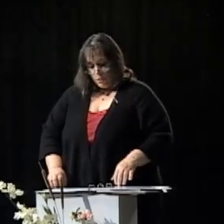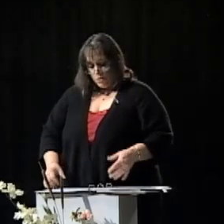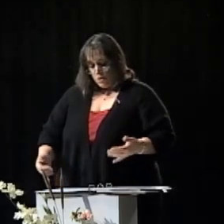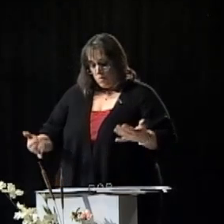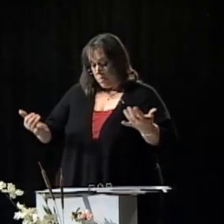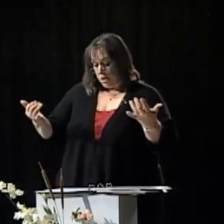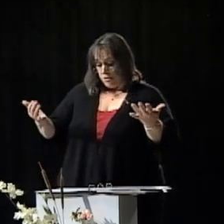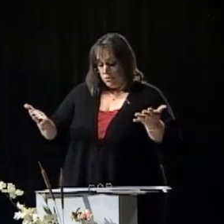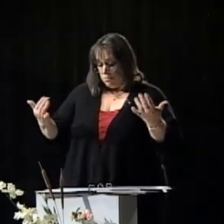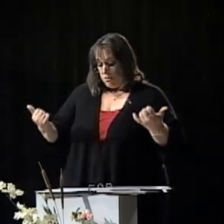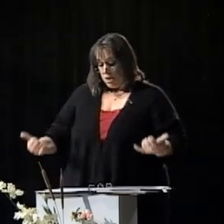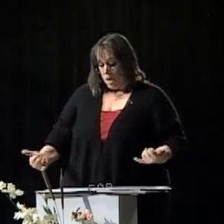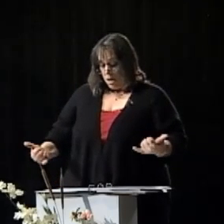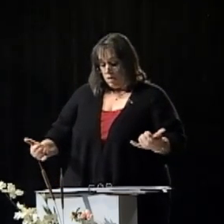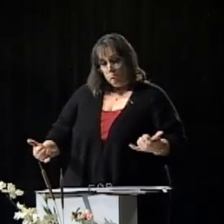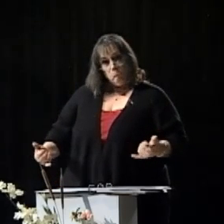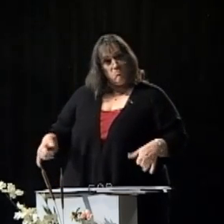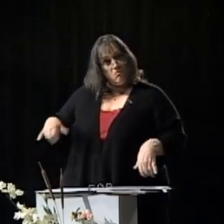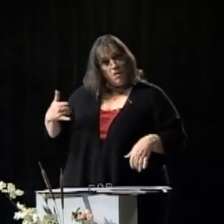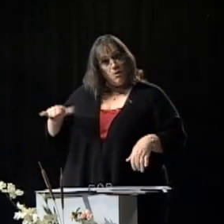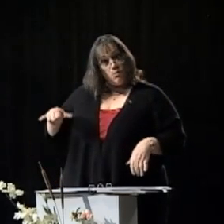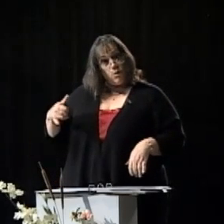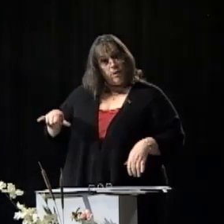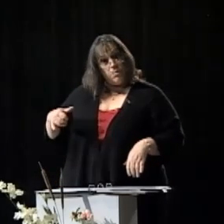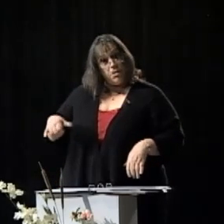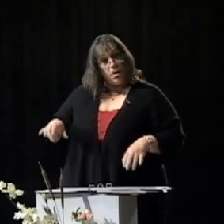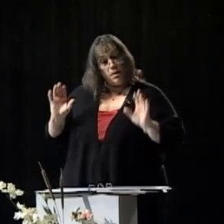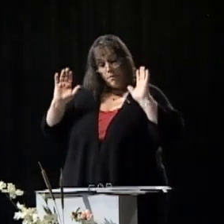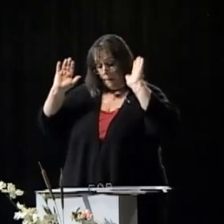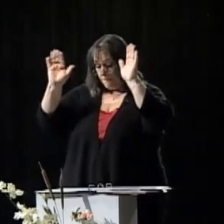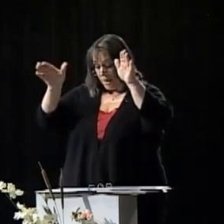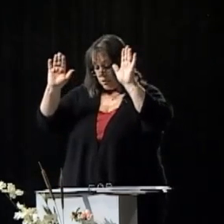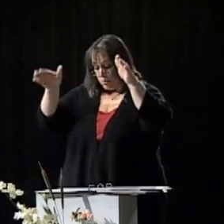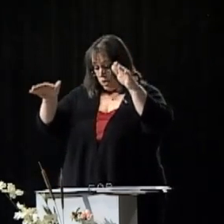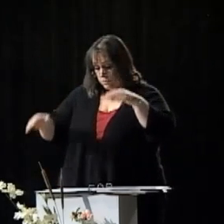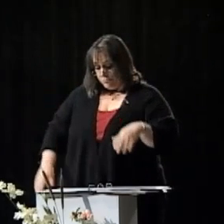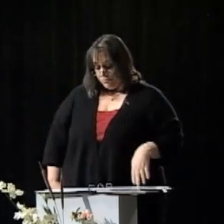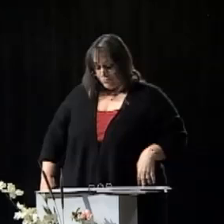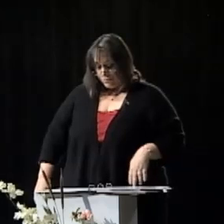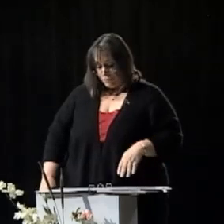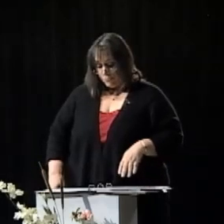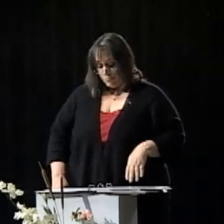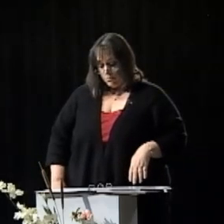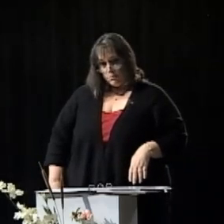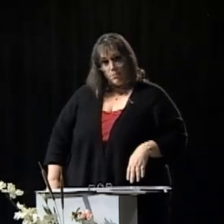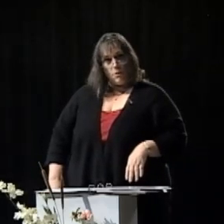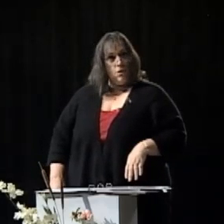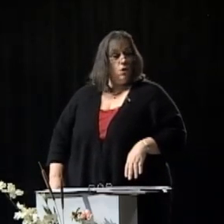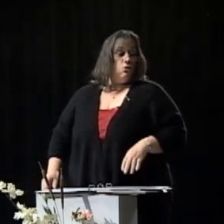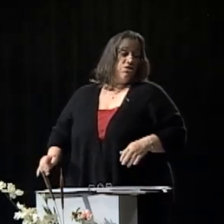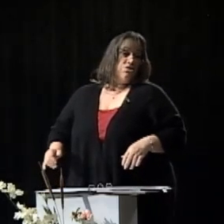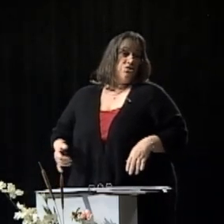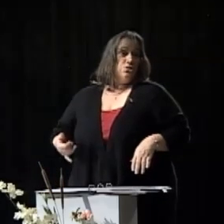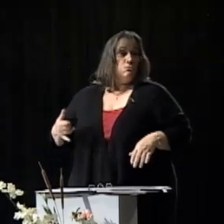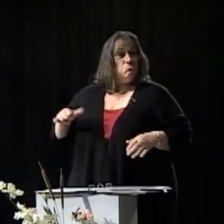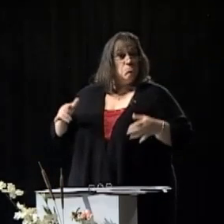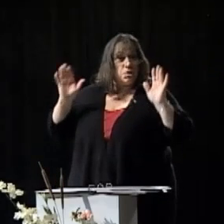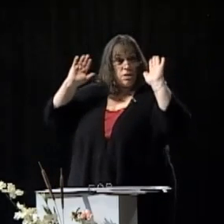So maybe you're going to do, today, we're going to play basketball. Or you can just do, play